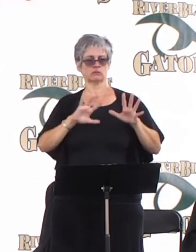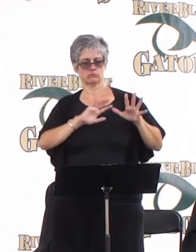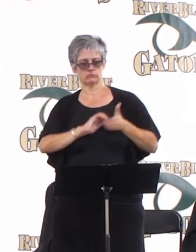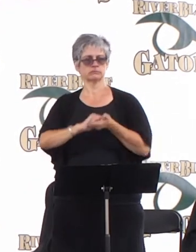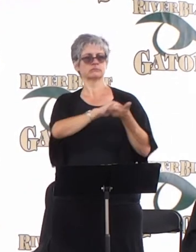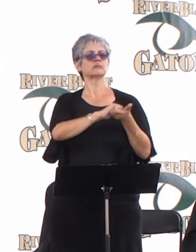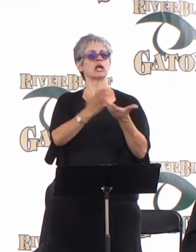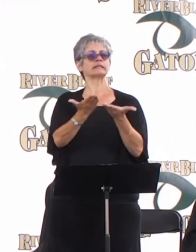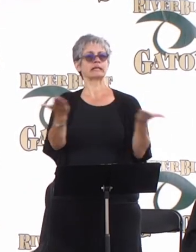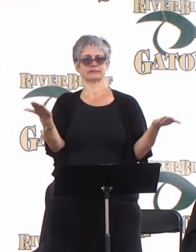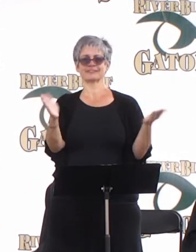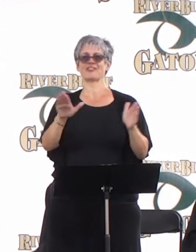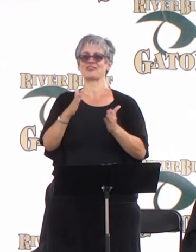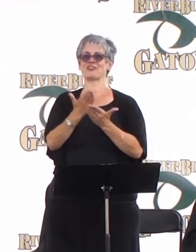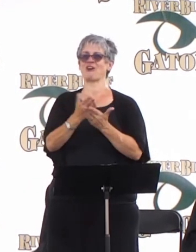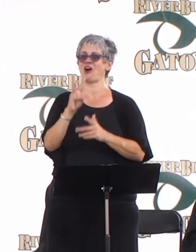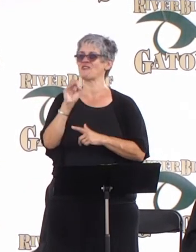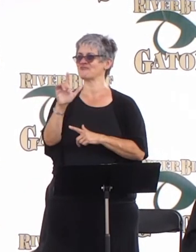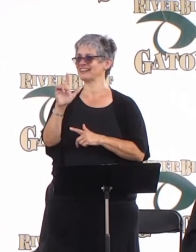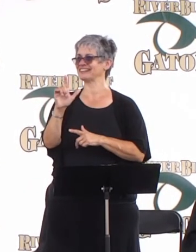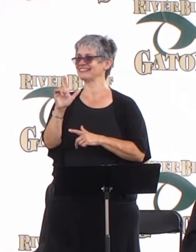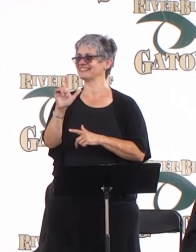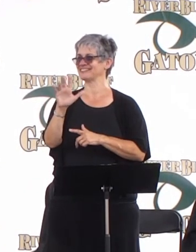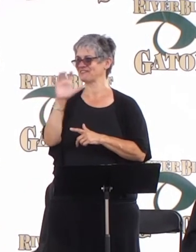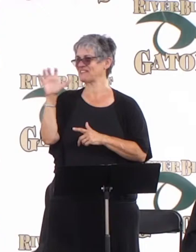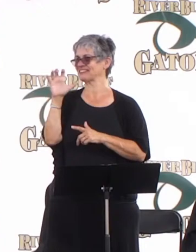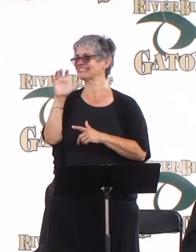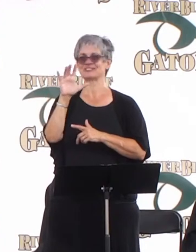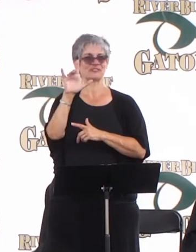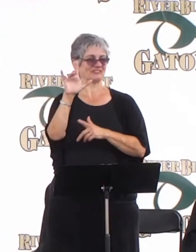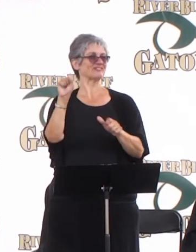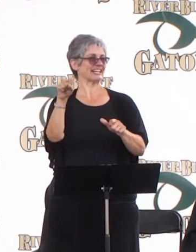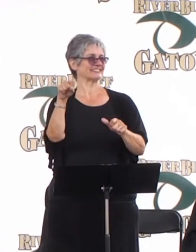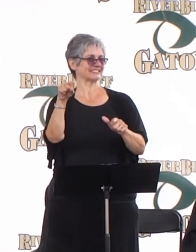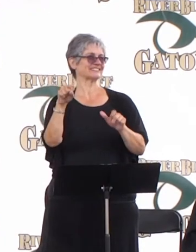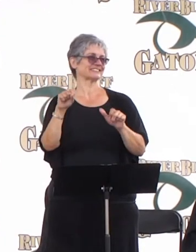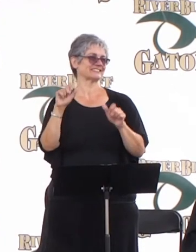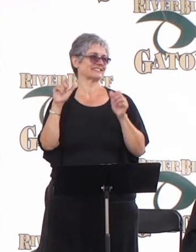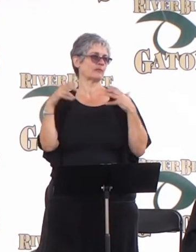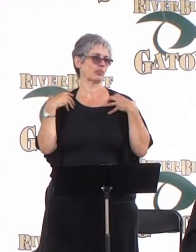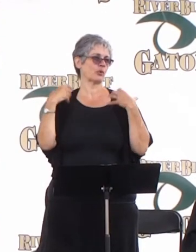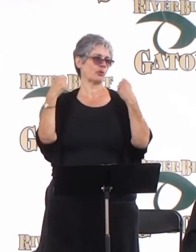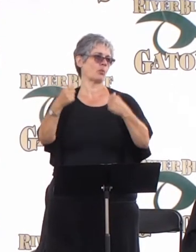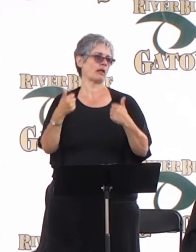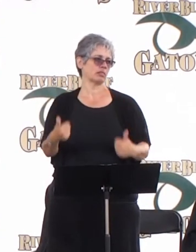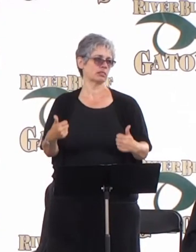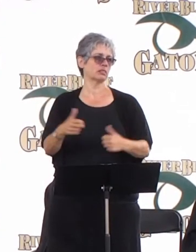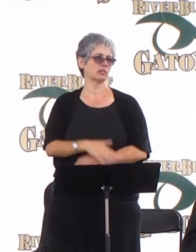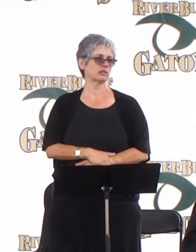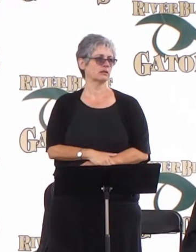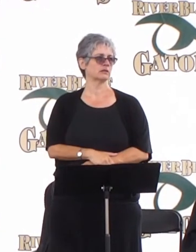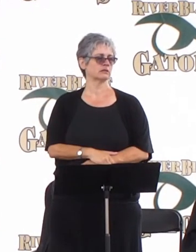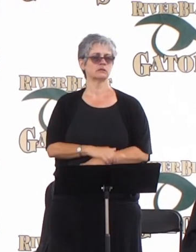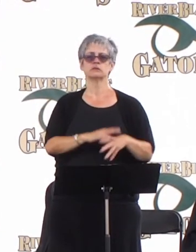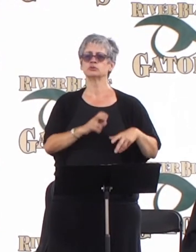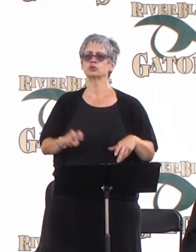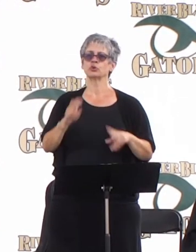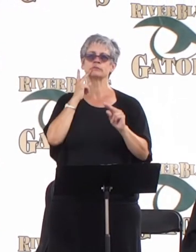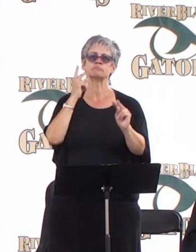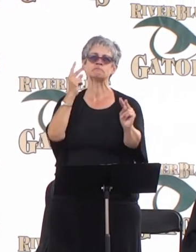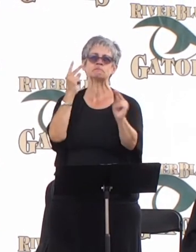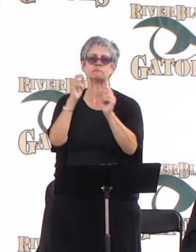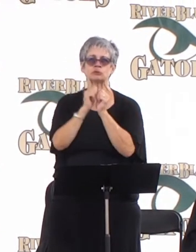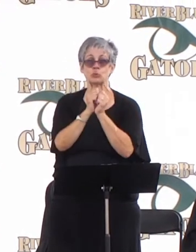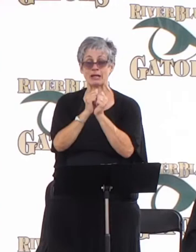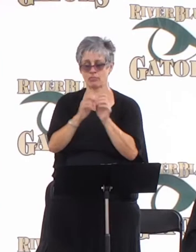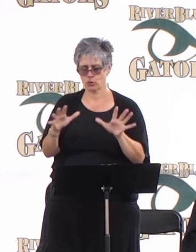well. Yes, the children are well. As I reflect upon our journey together and our experiences, I'm reminded of the common